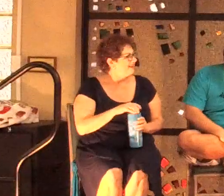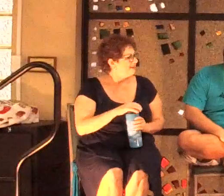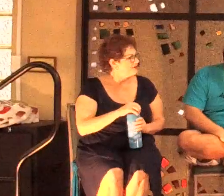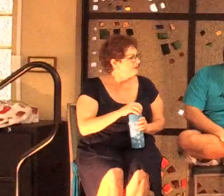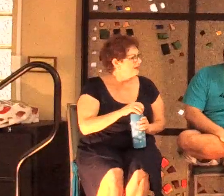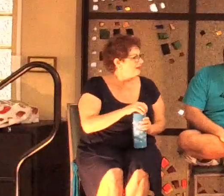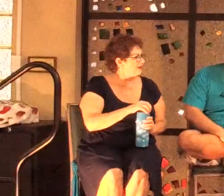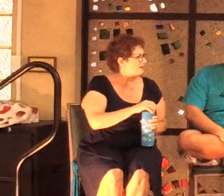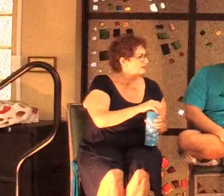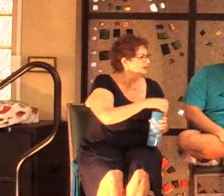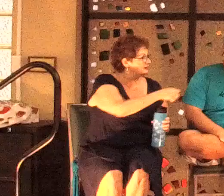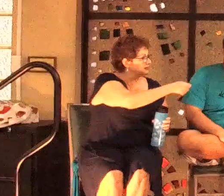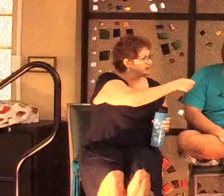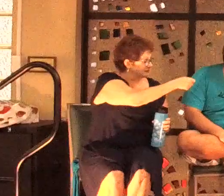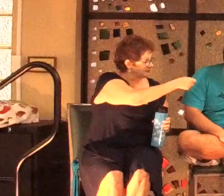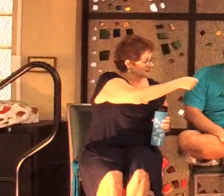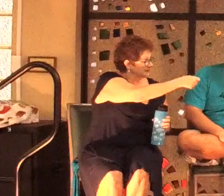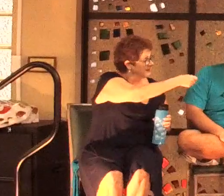Here's